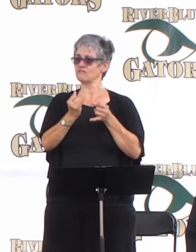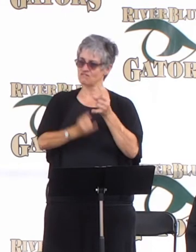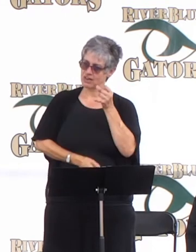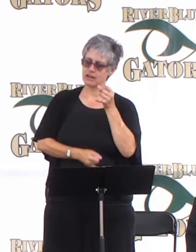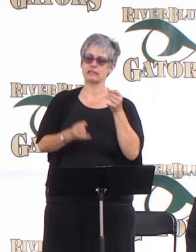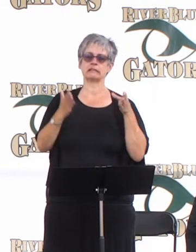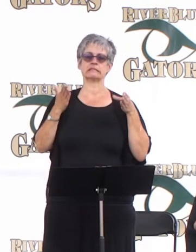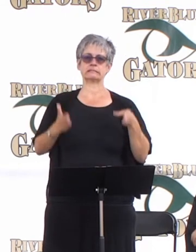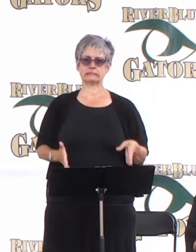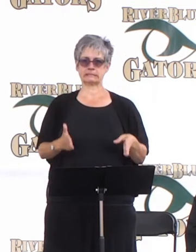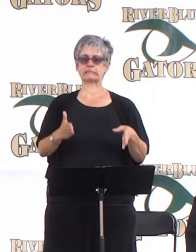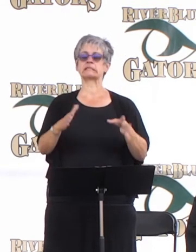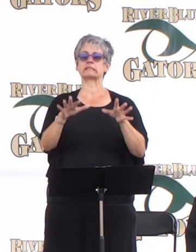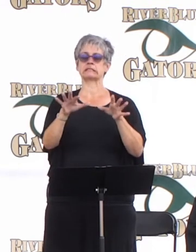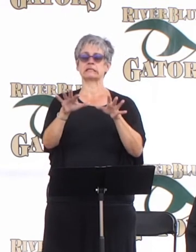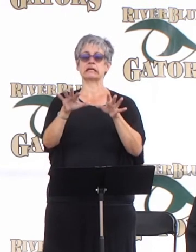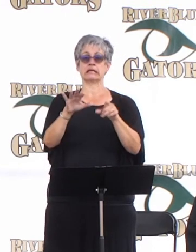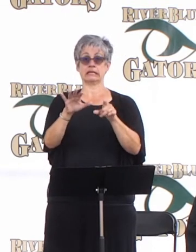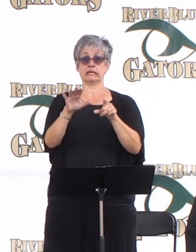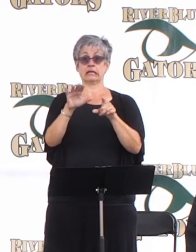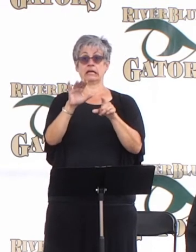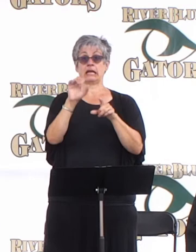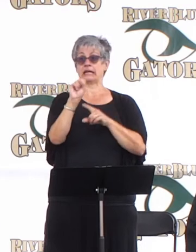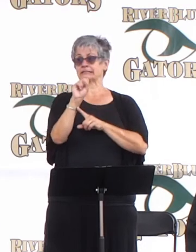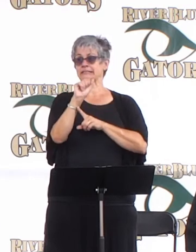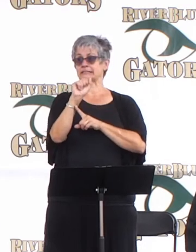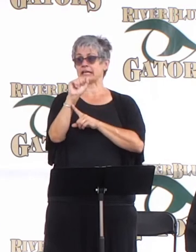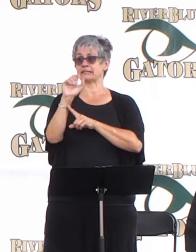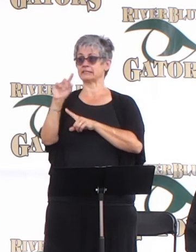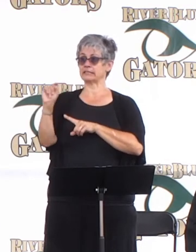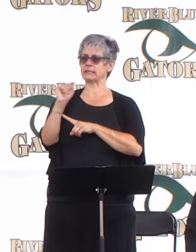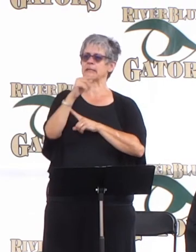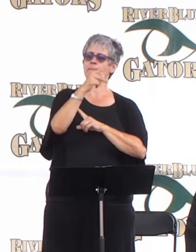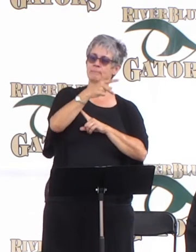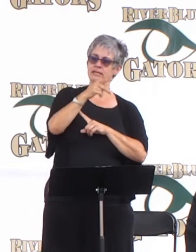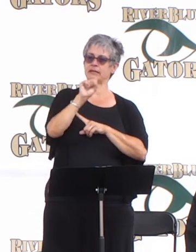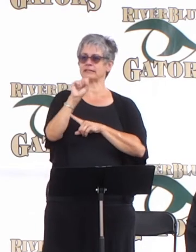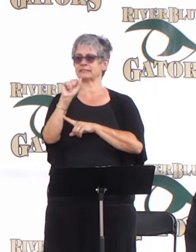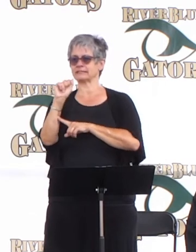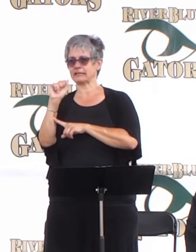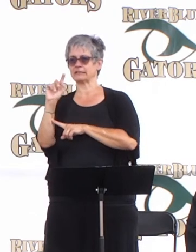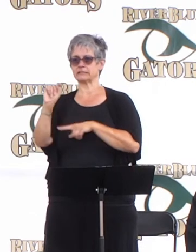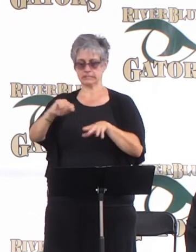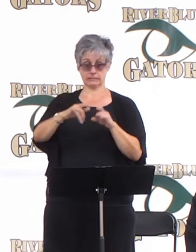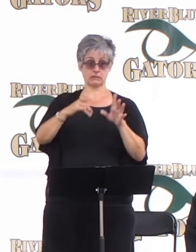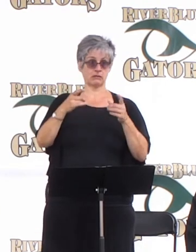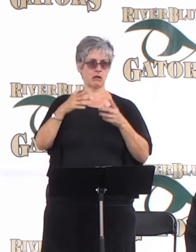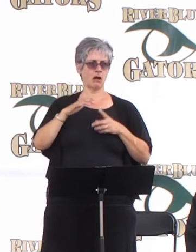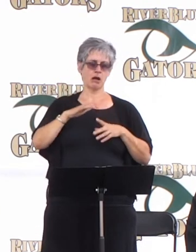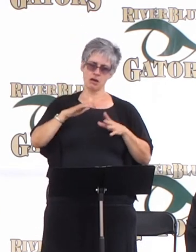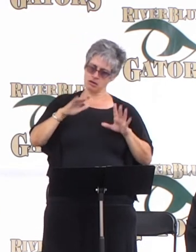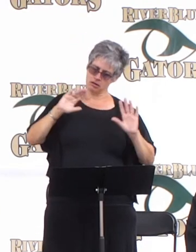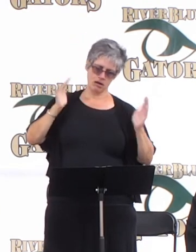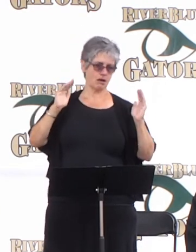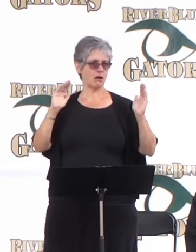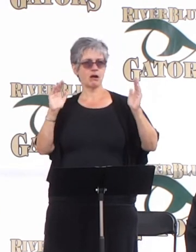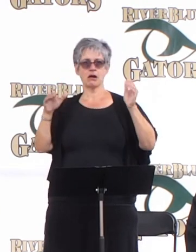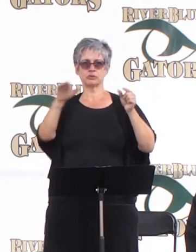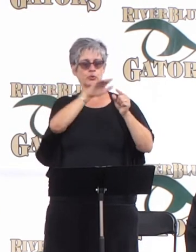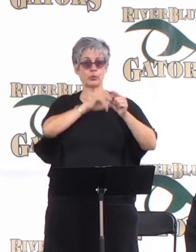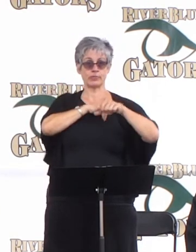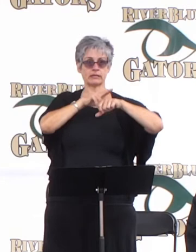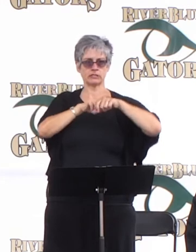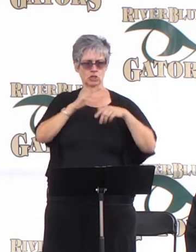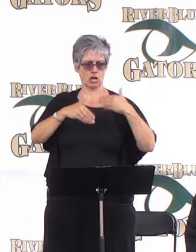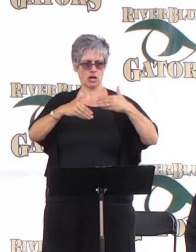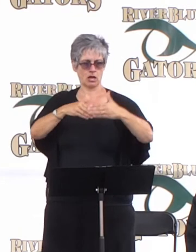PSAT NMSQT scores in the nation were given the opportunity to complete a rigorous application process for the chance to be called